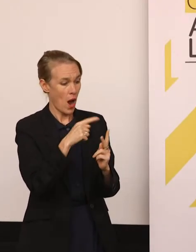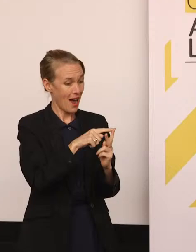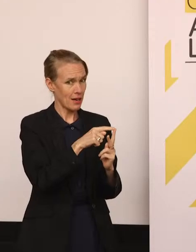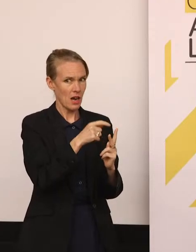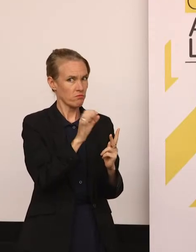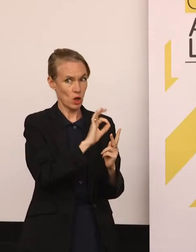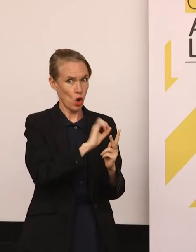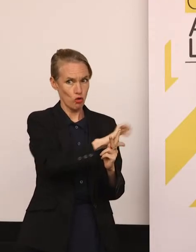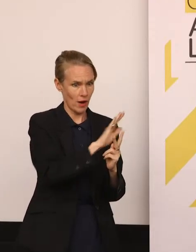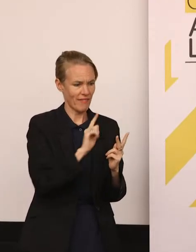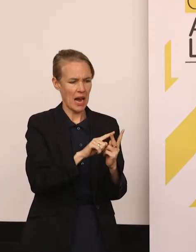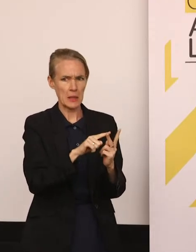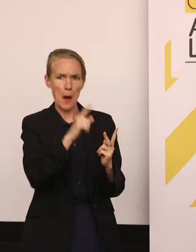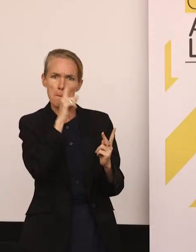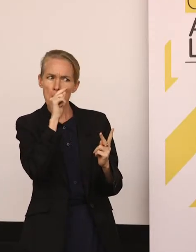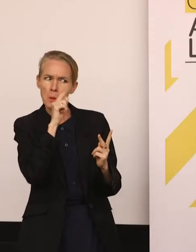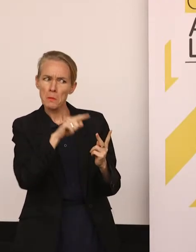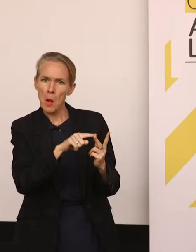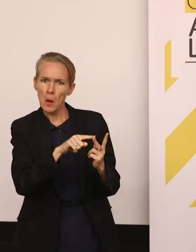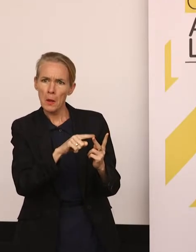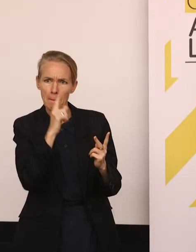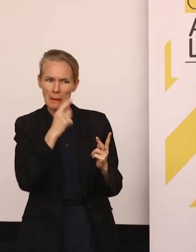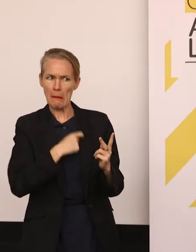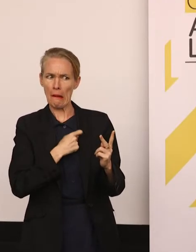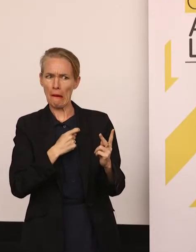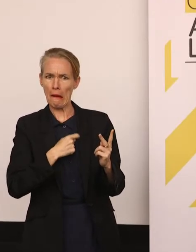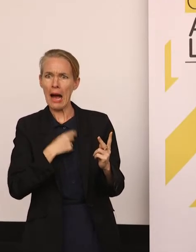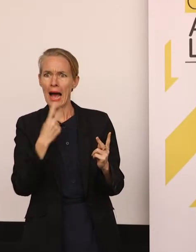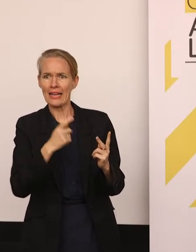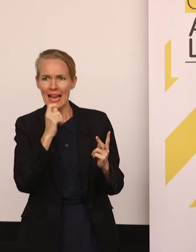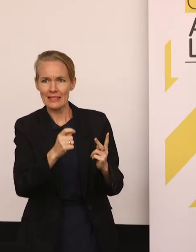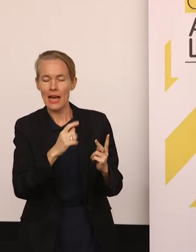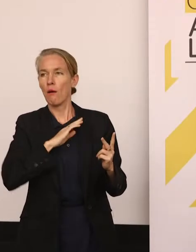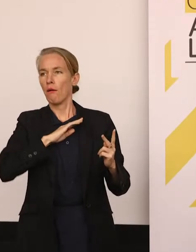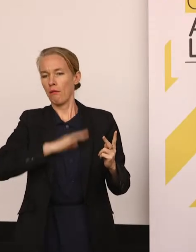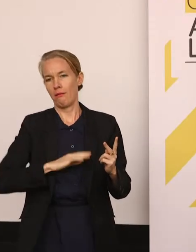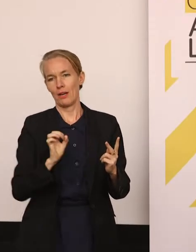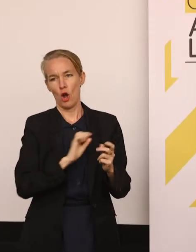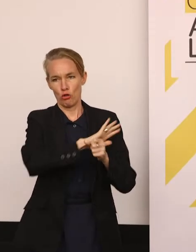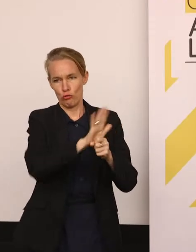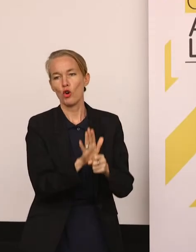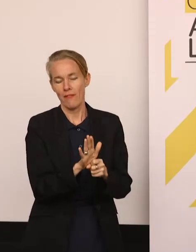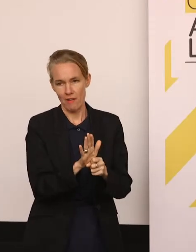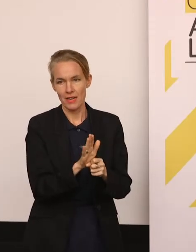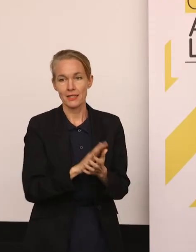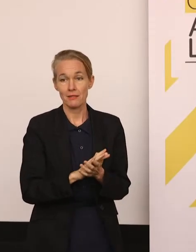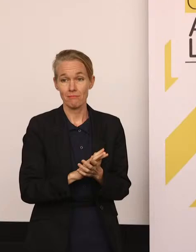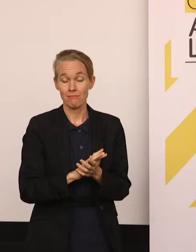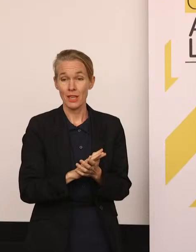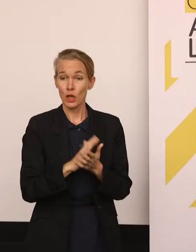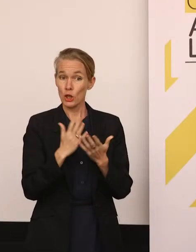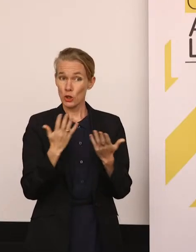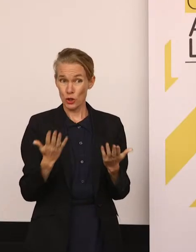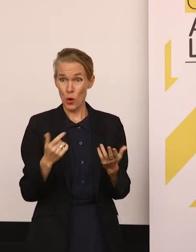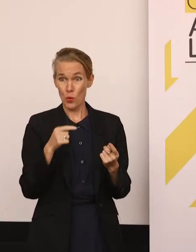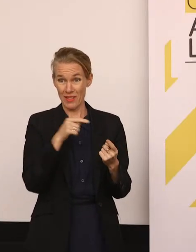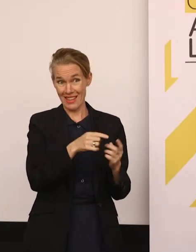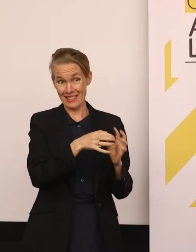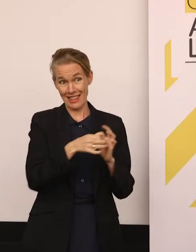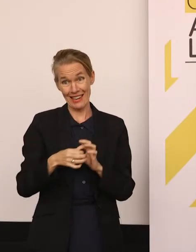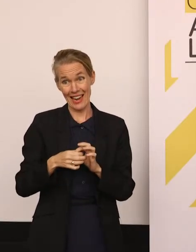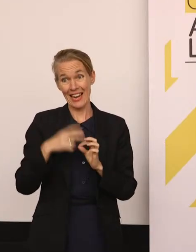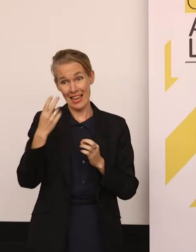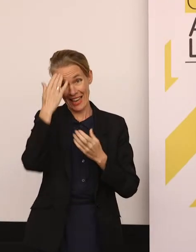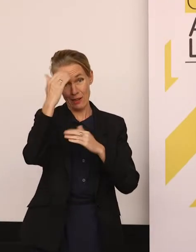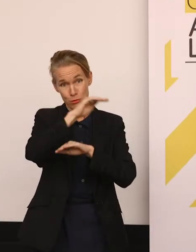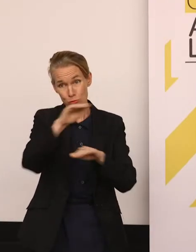the revalidation showed that it was a negative result, which is good. And again, I think this goes to 2 points I'd want to make is we have